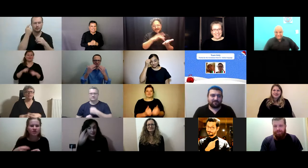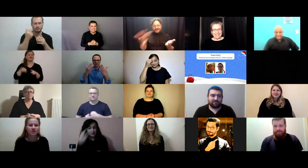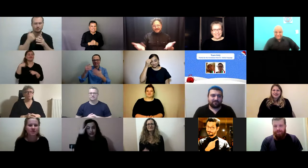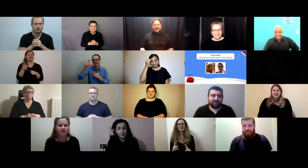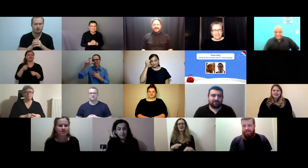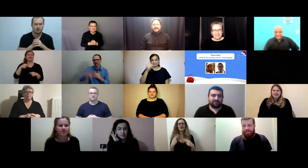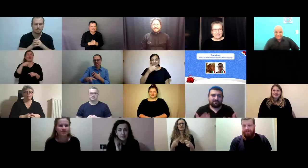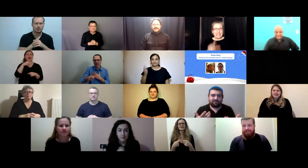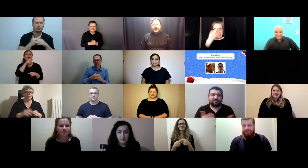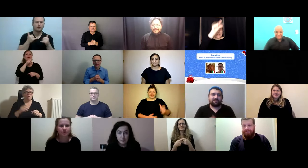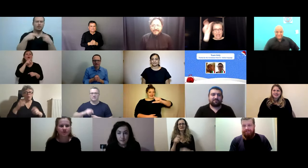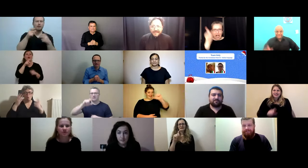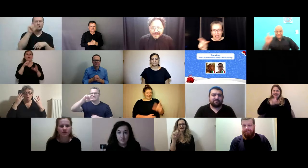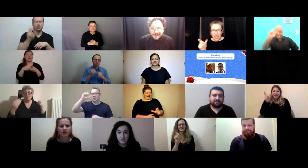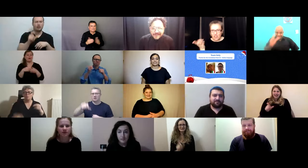Italy.